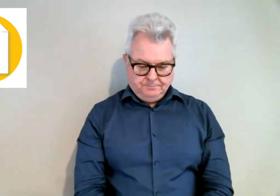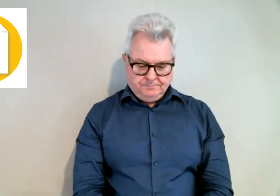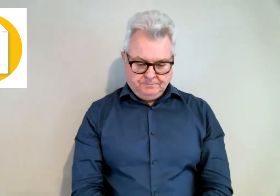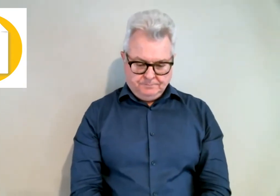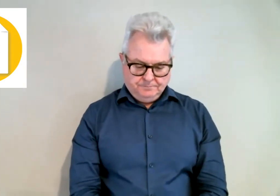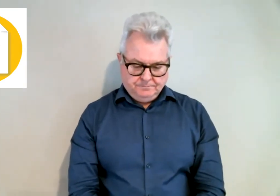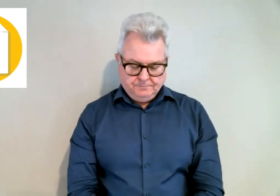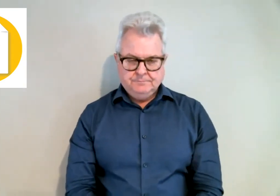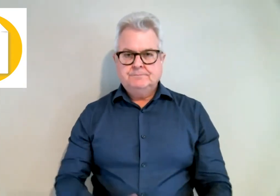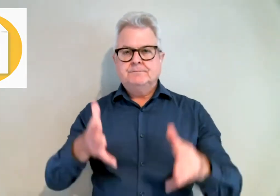CDC.